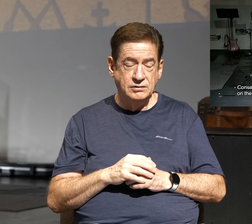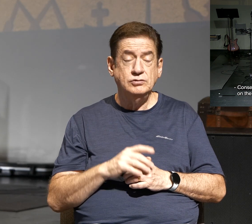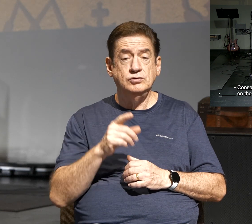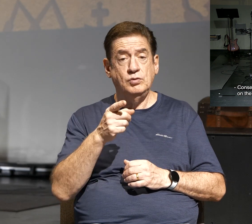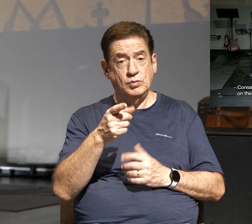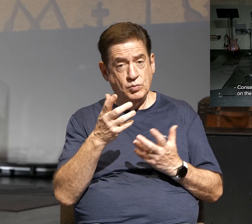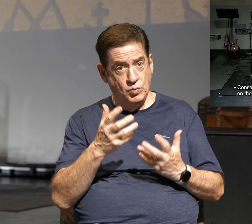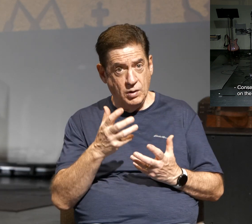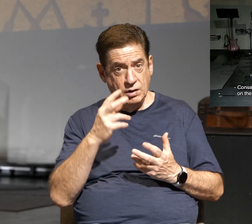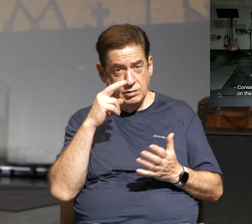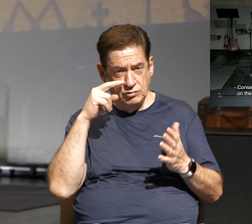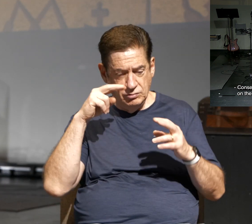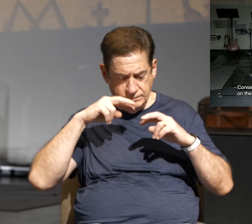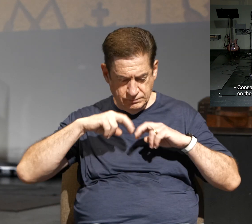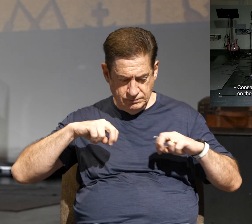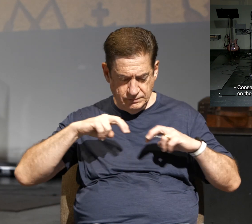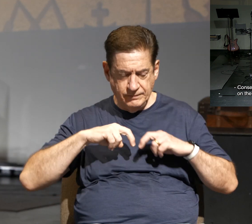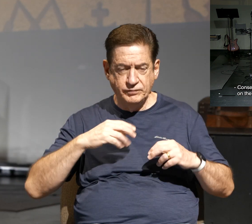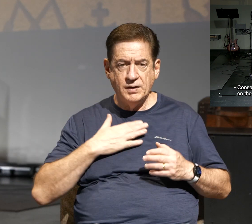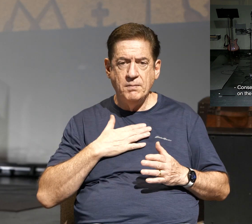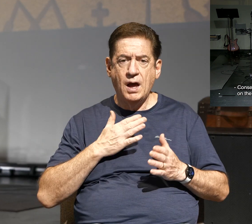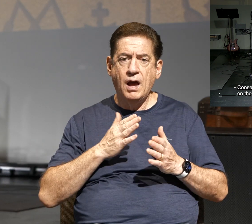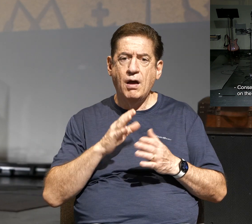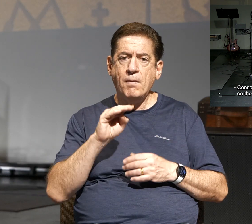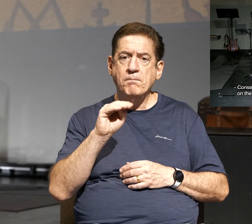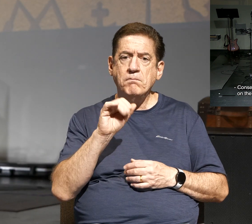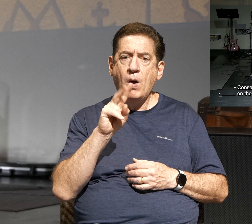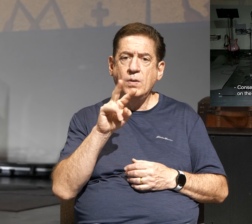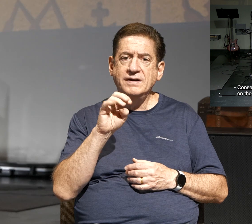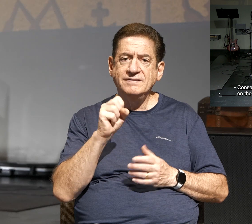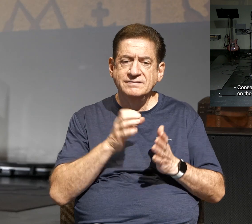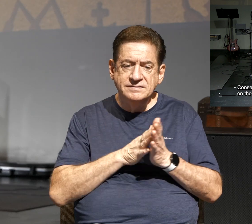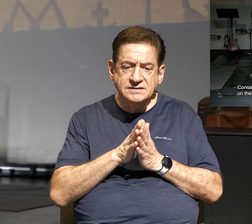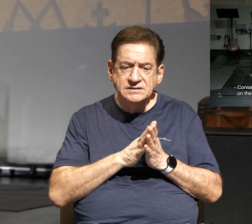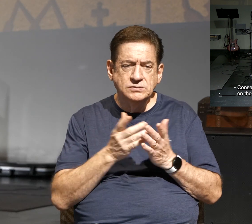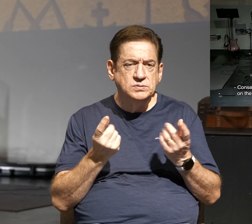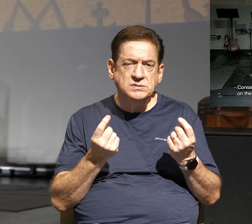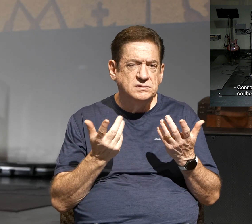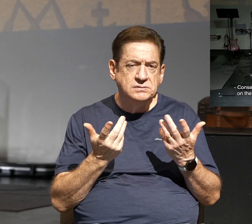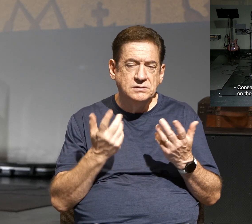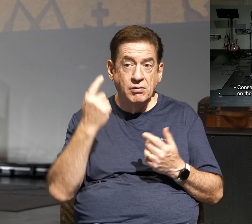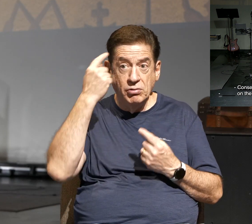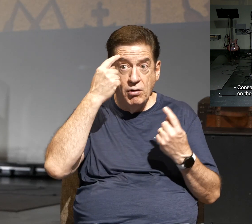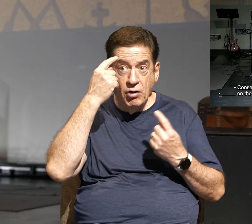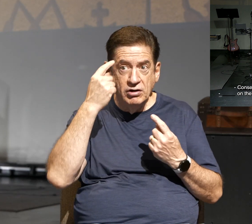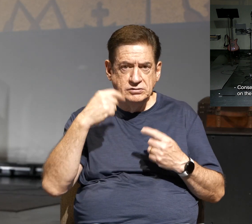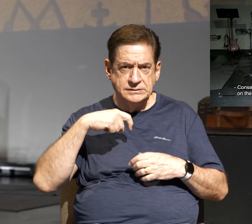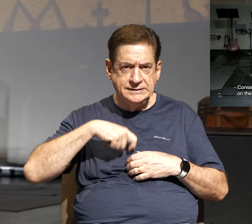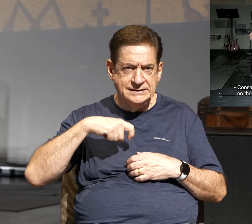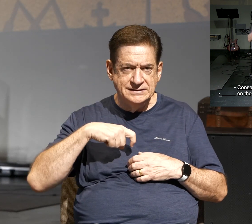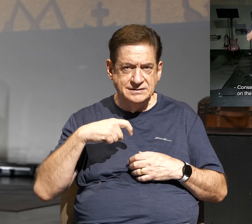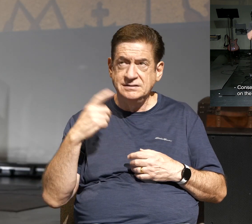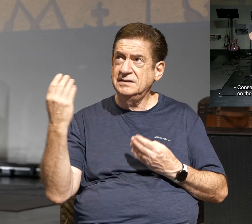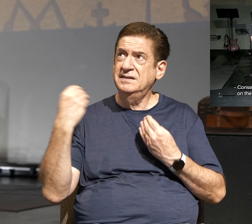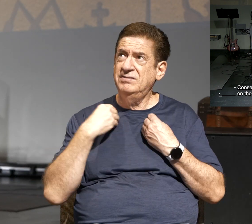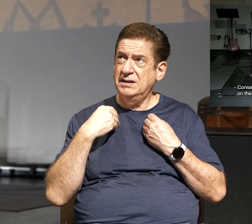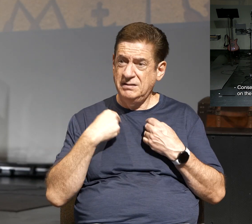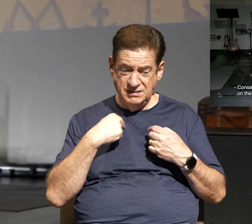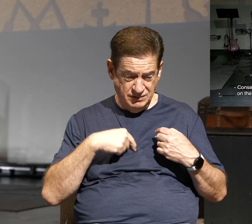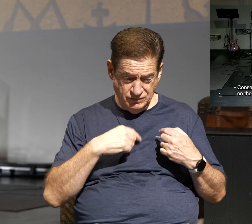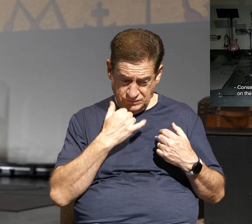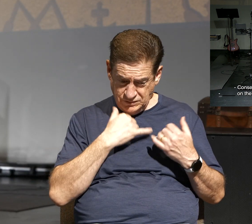So you want to look at your motives, thoughts, words, and deeds. And sometimes God will convict me and say, wow, those words, those